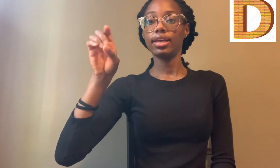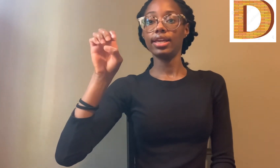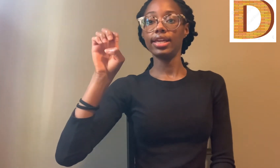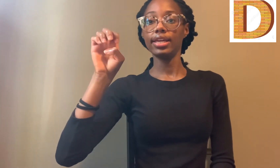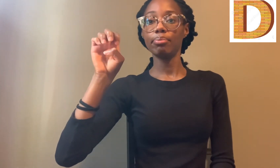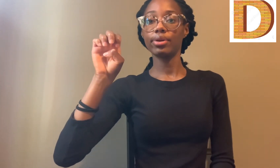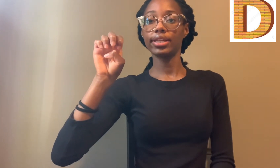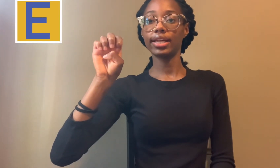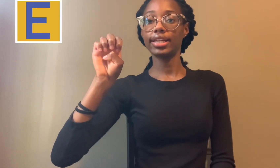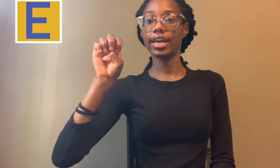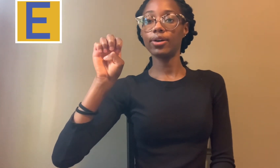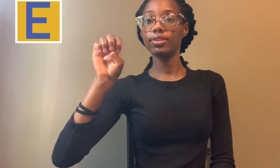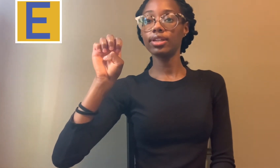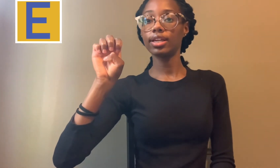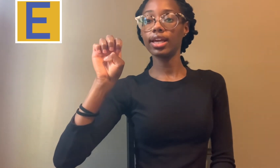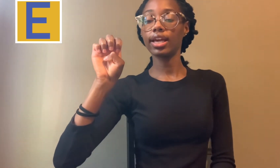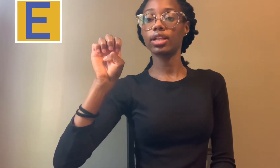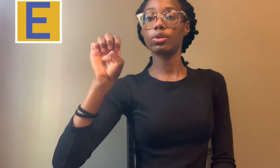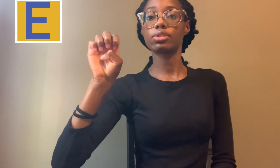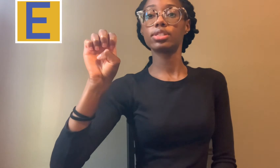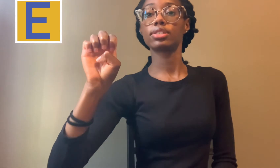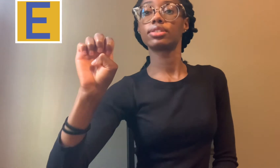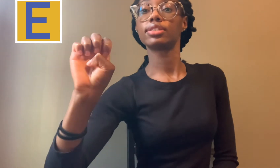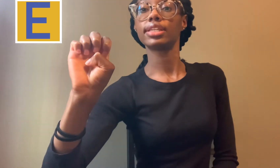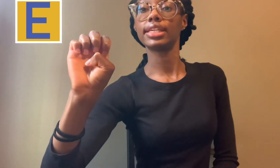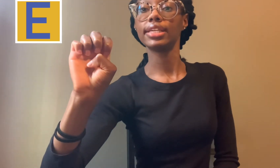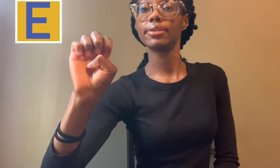E, bring that down and close it, E.